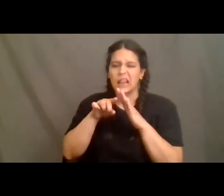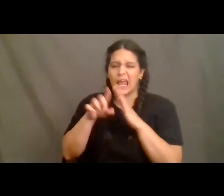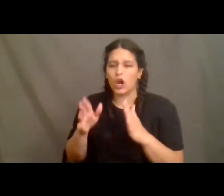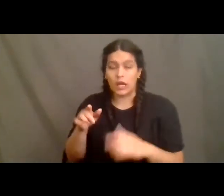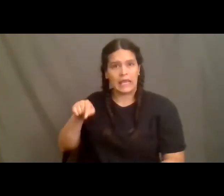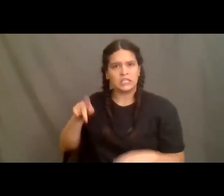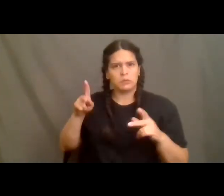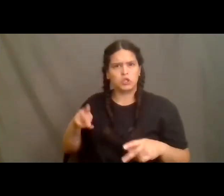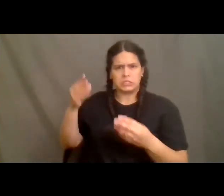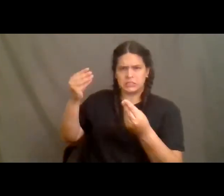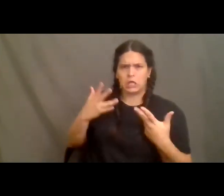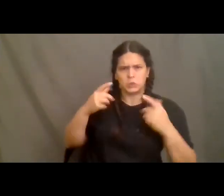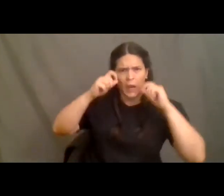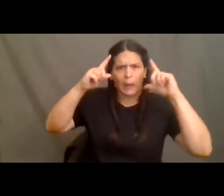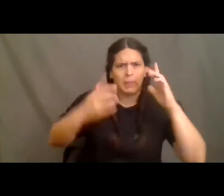morning. He's on Dodge.